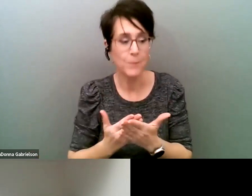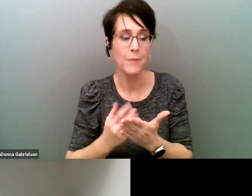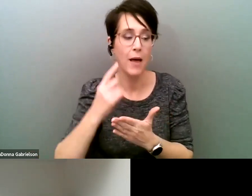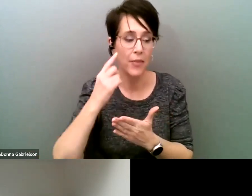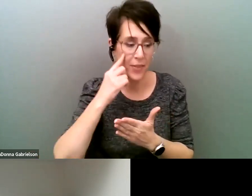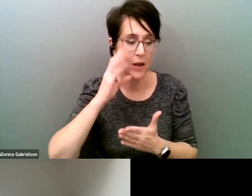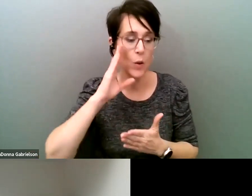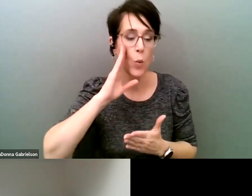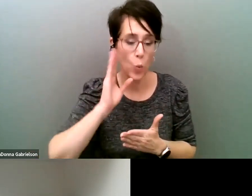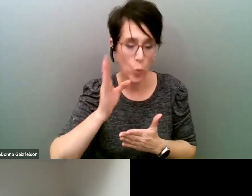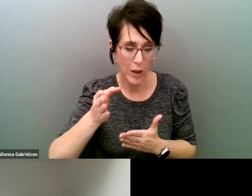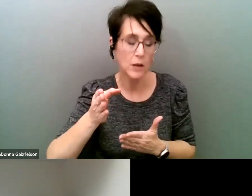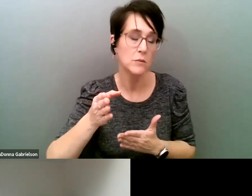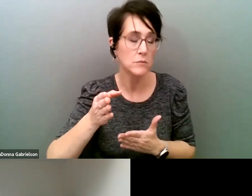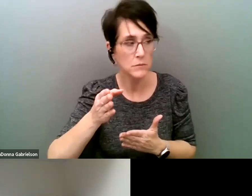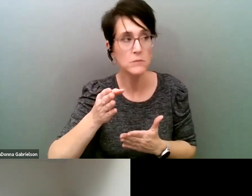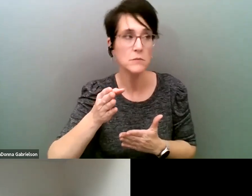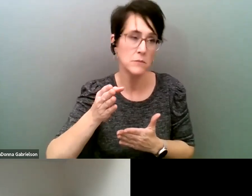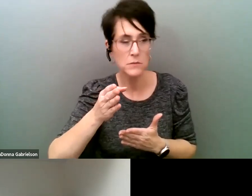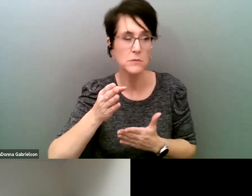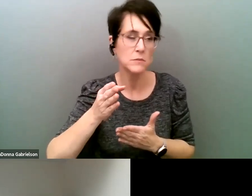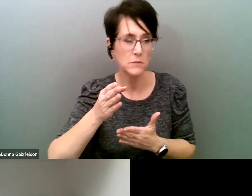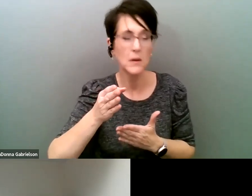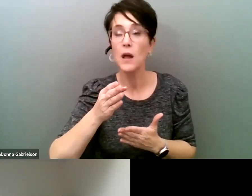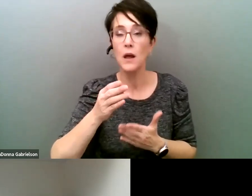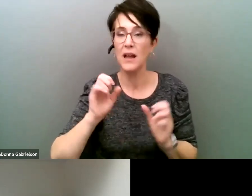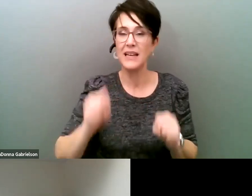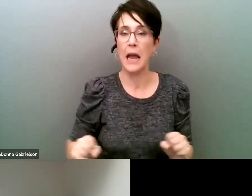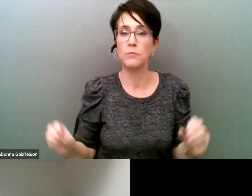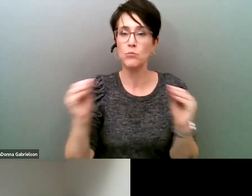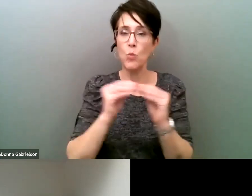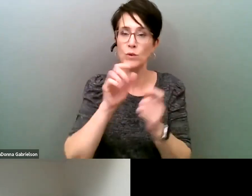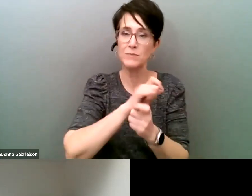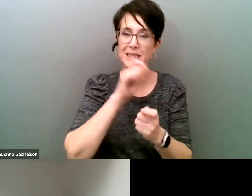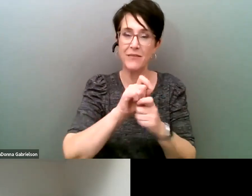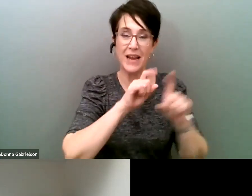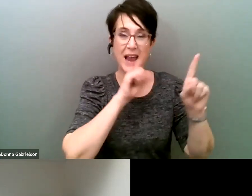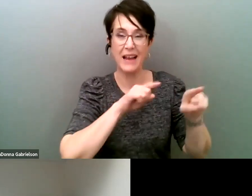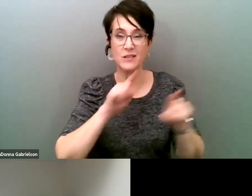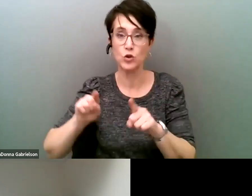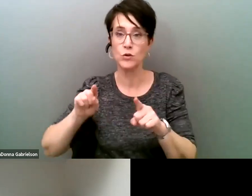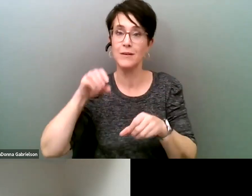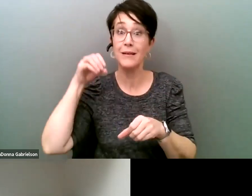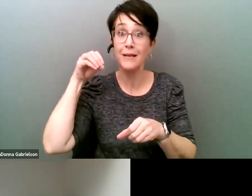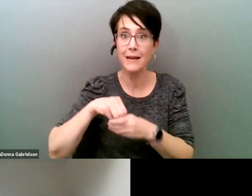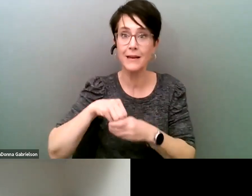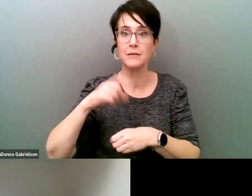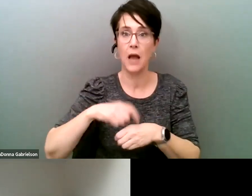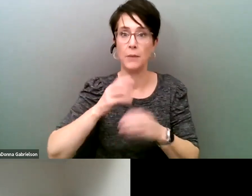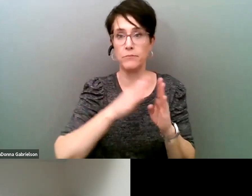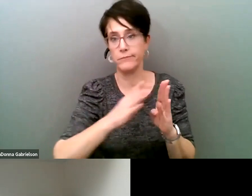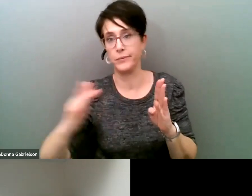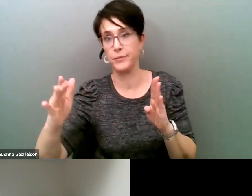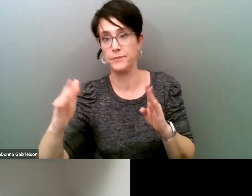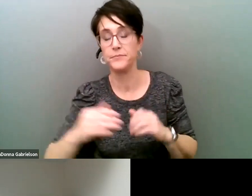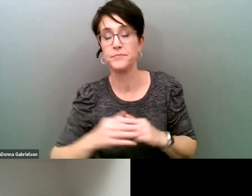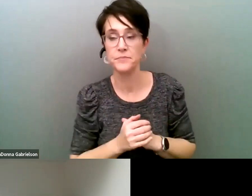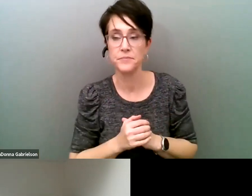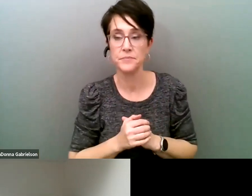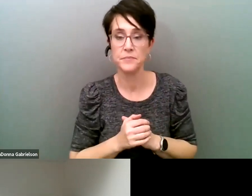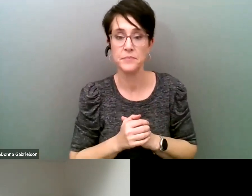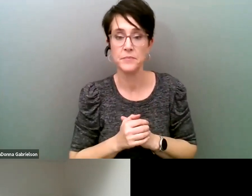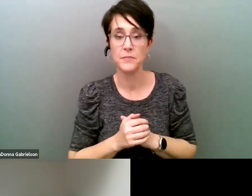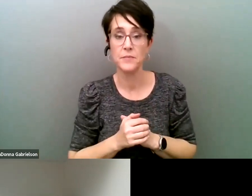will we'll be able to answer some of those questions more specifically, maybe over time, because